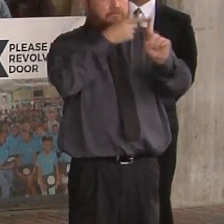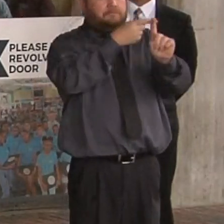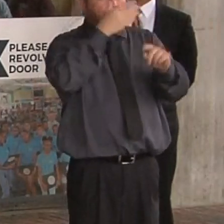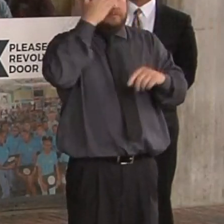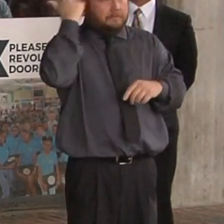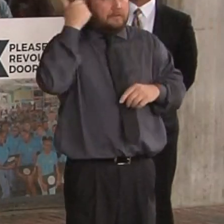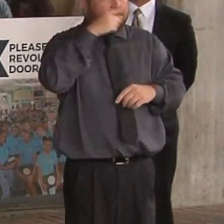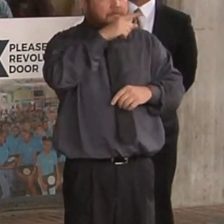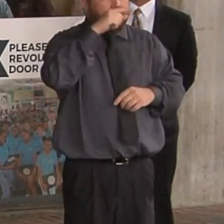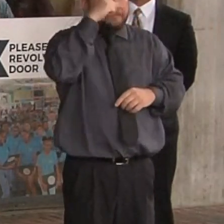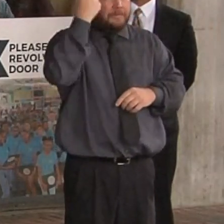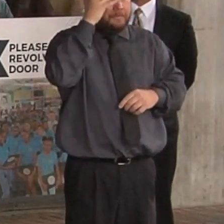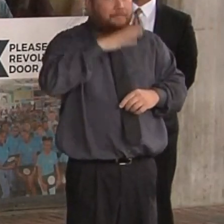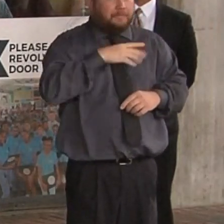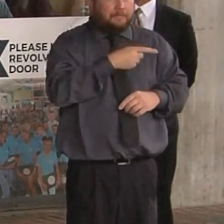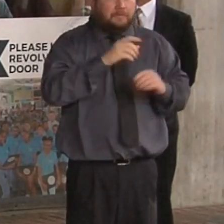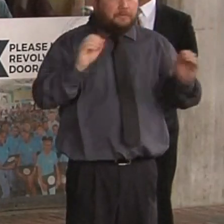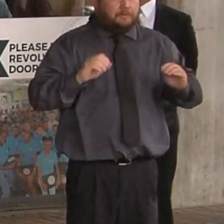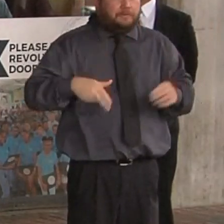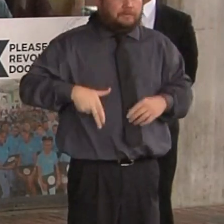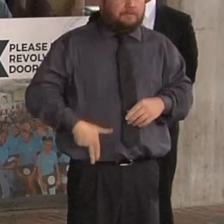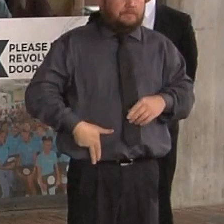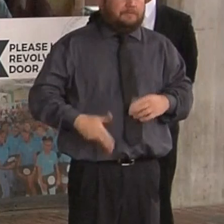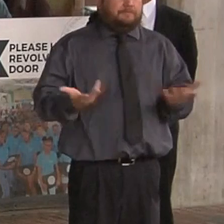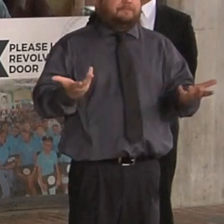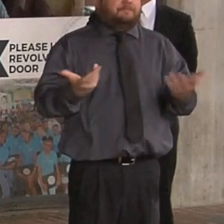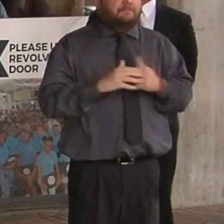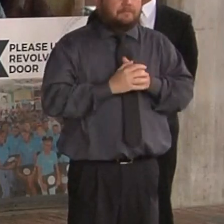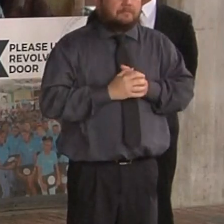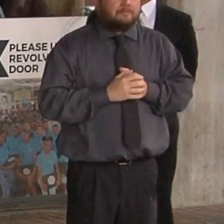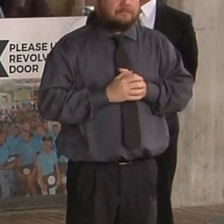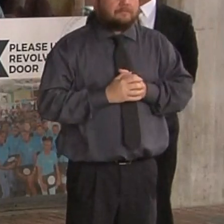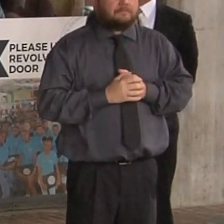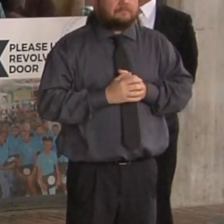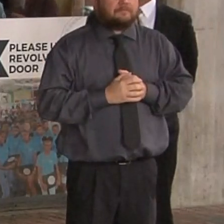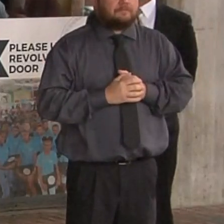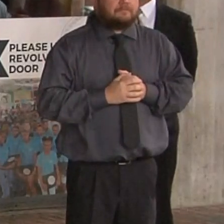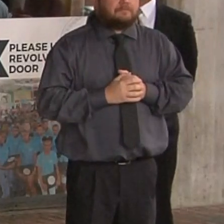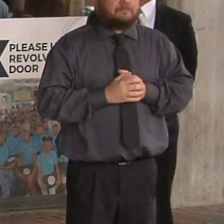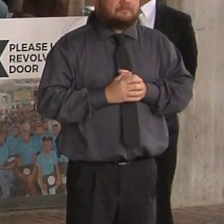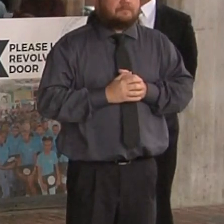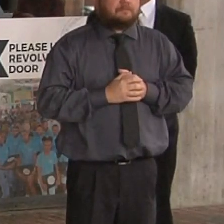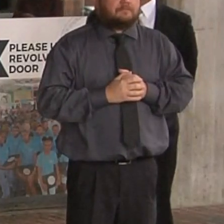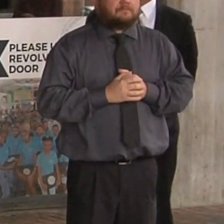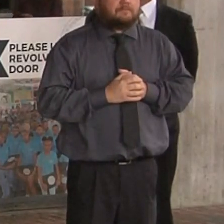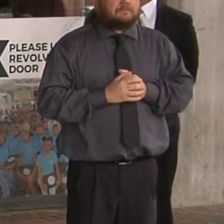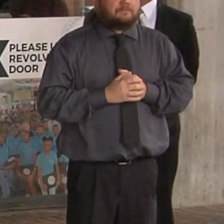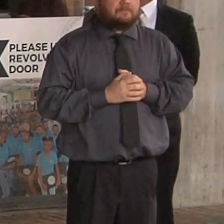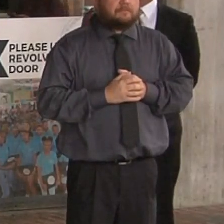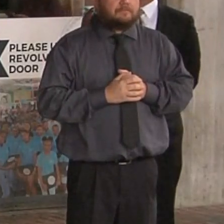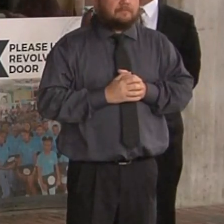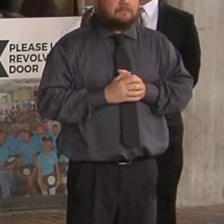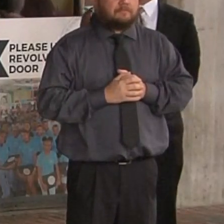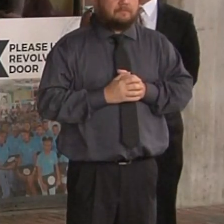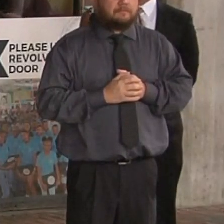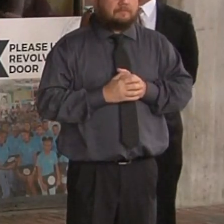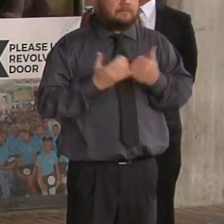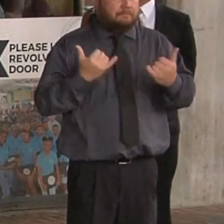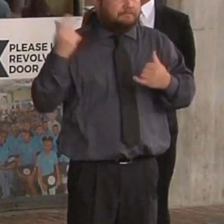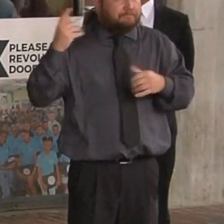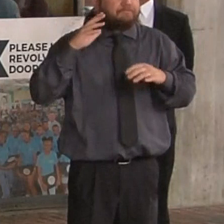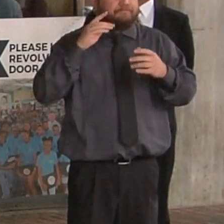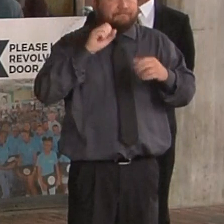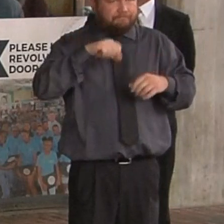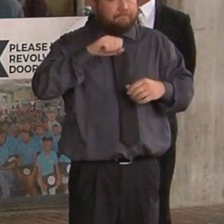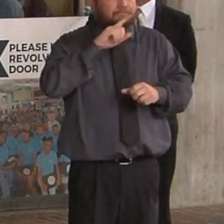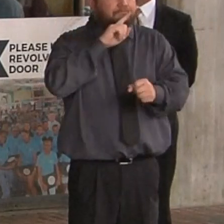Community policing, dialogue, transparency, fair and impartial policing, procedural justice, de-escalation.